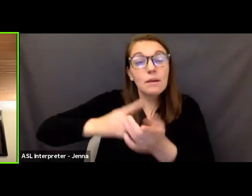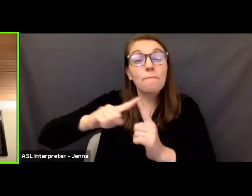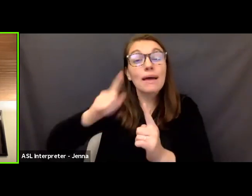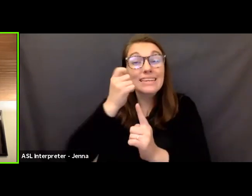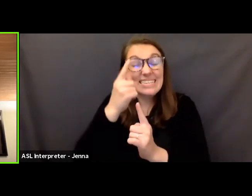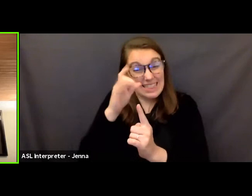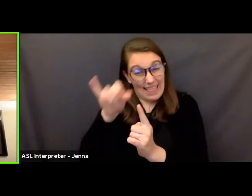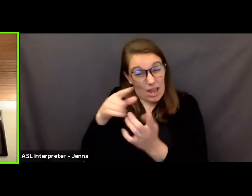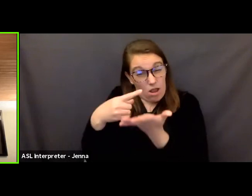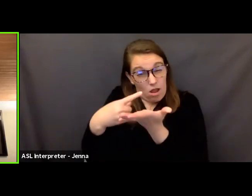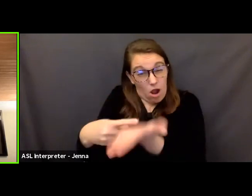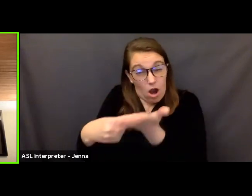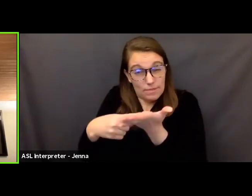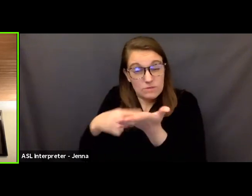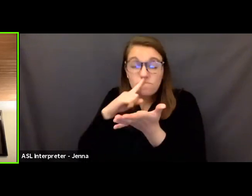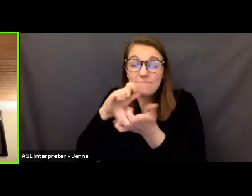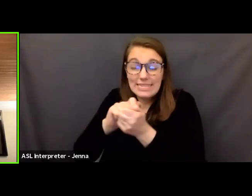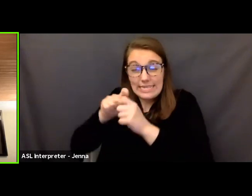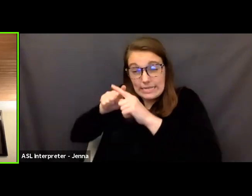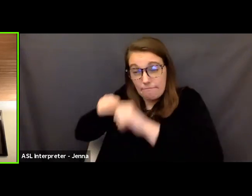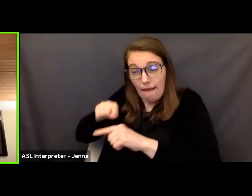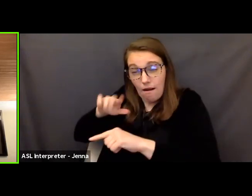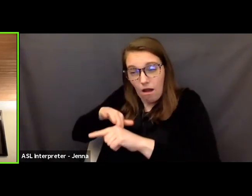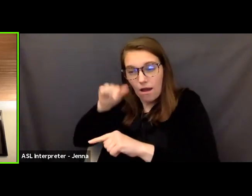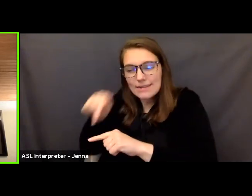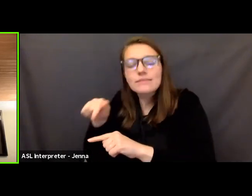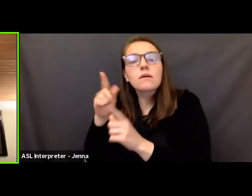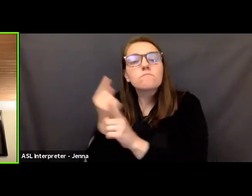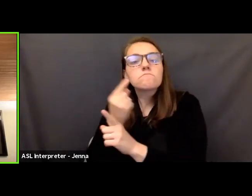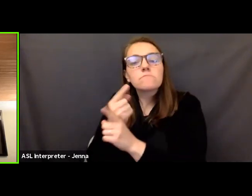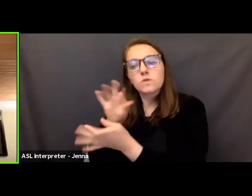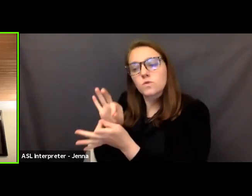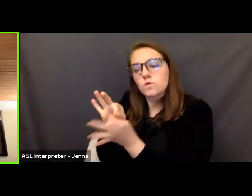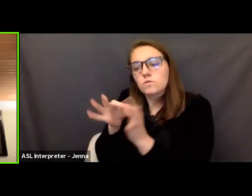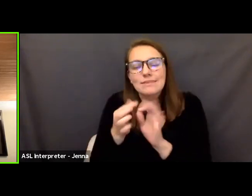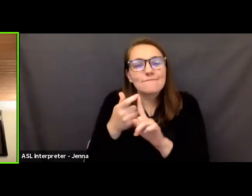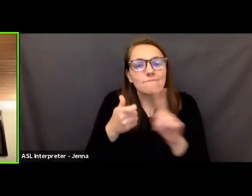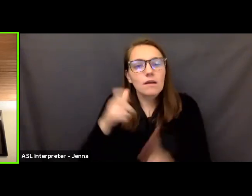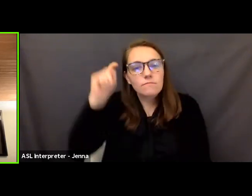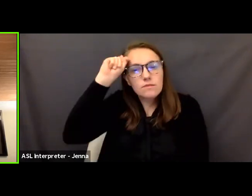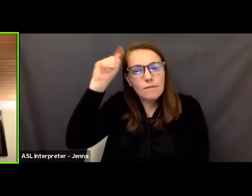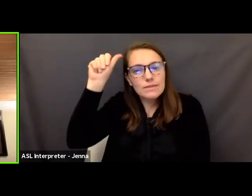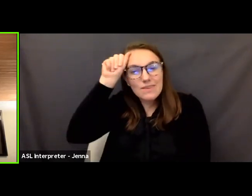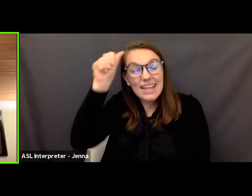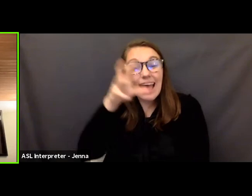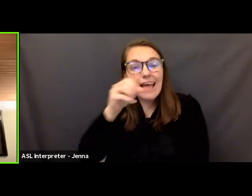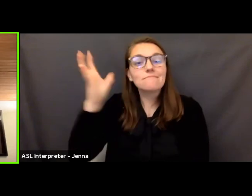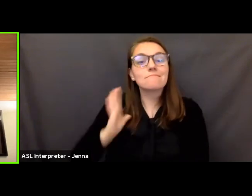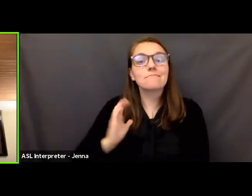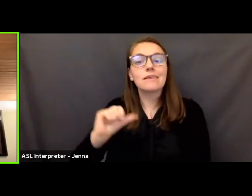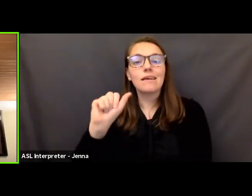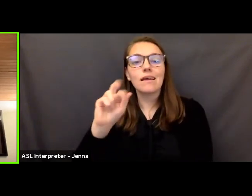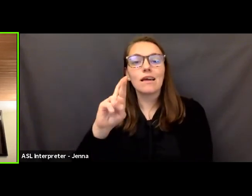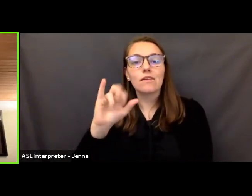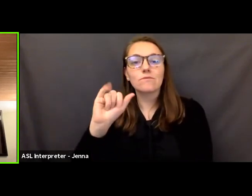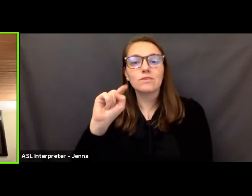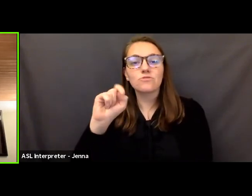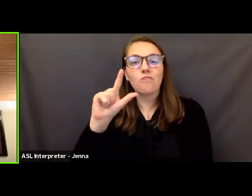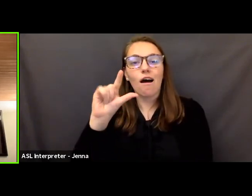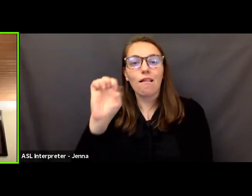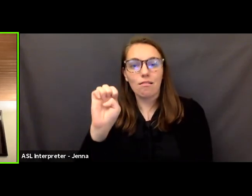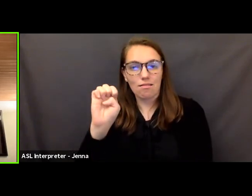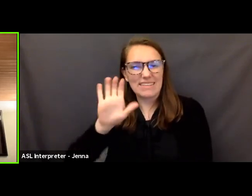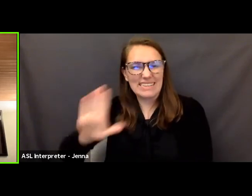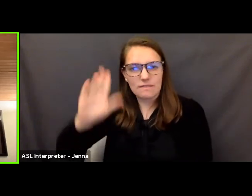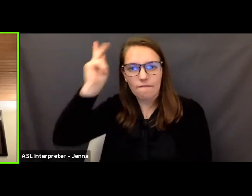interpretation and application of the theology of Thomas Aquinas and the philosophy of Aristotle. Now, when we look at